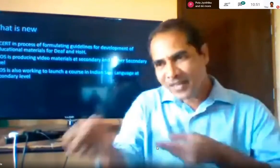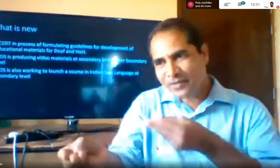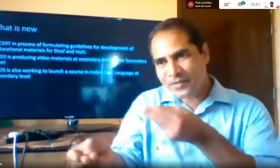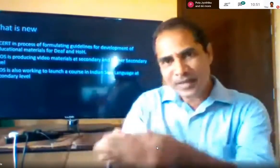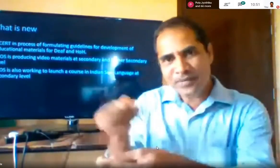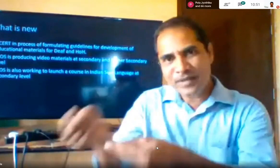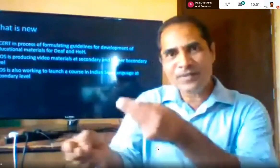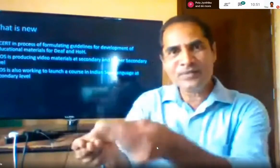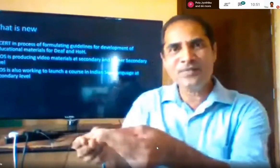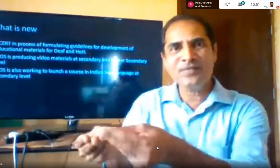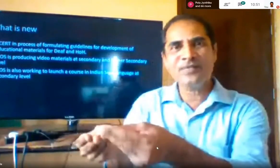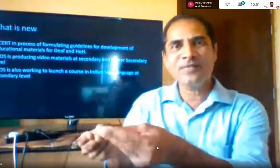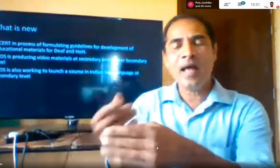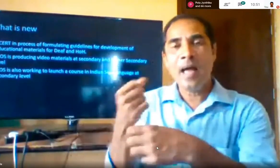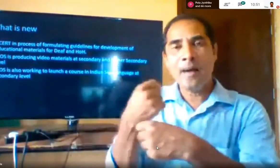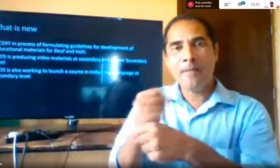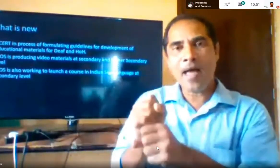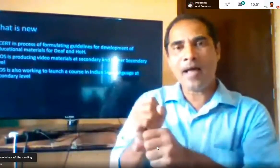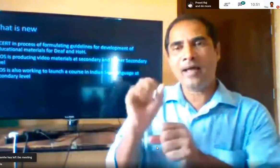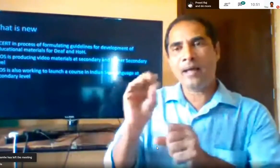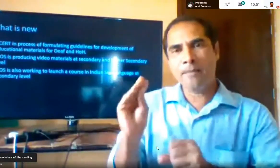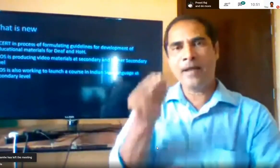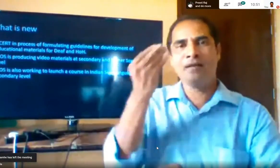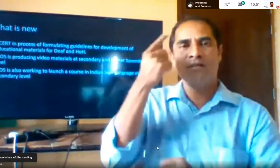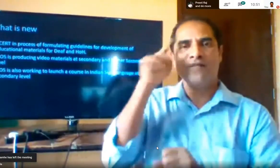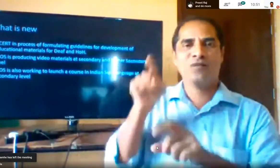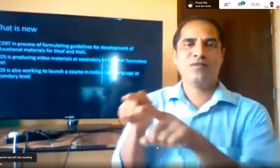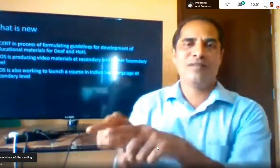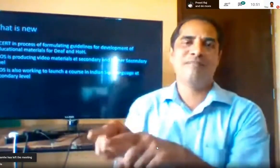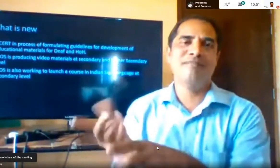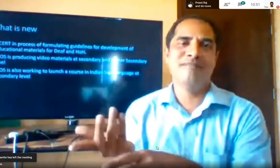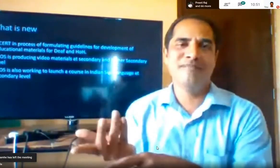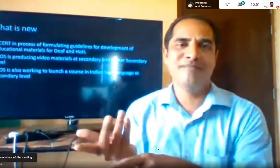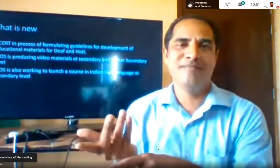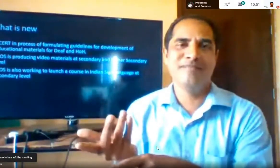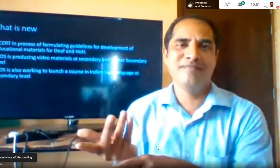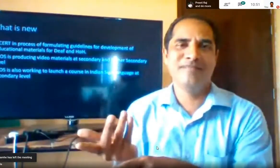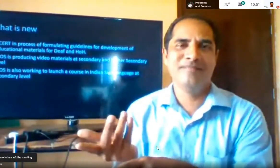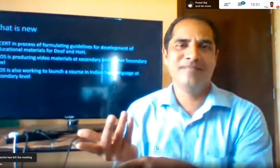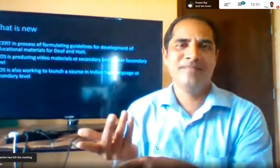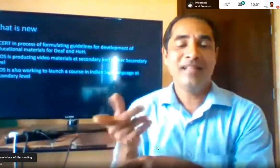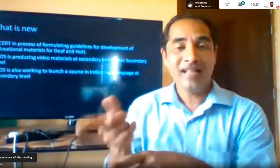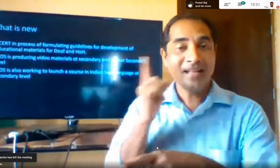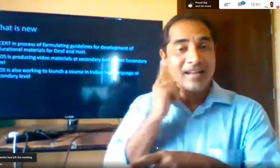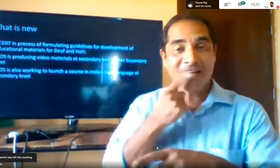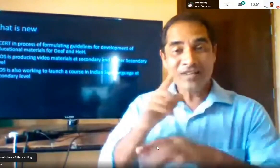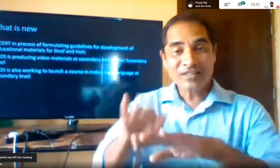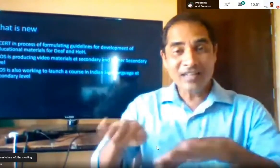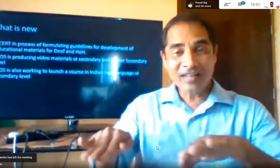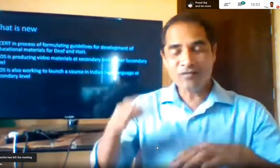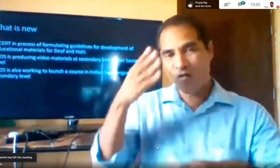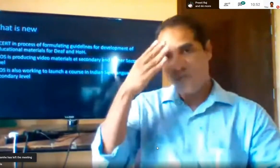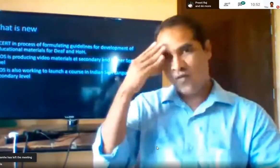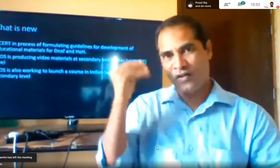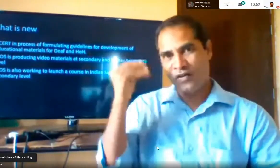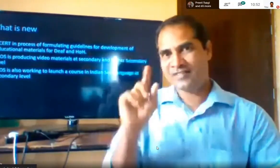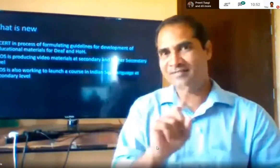So we are responsible for that. We have to give them the right education to make a better syllabus for them.